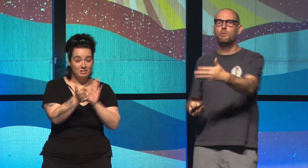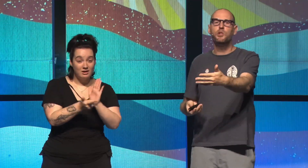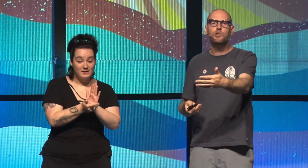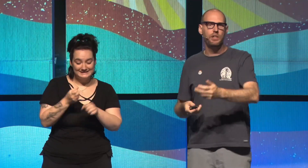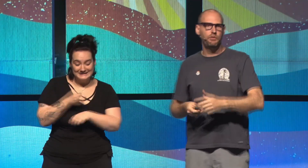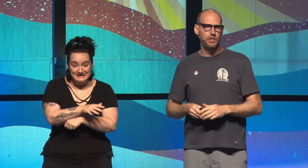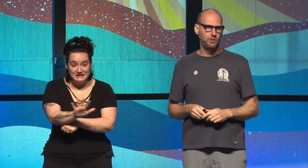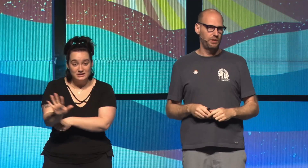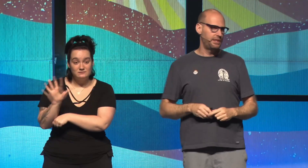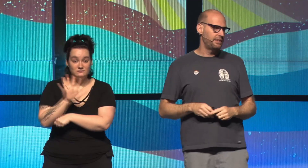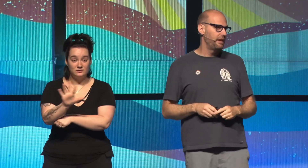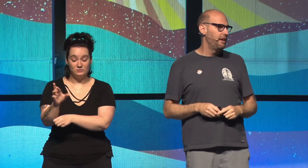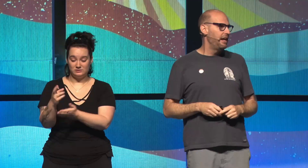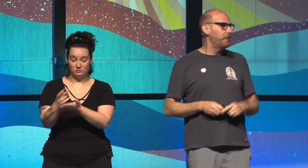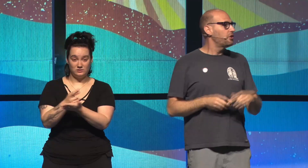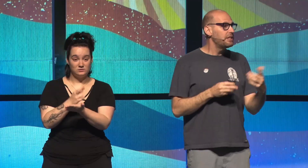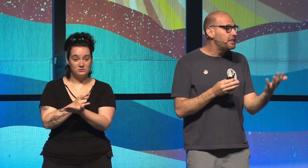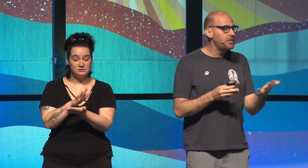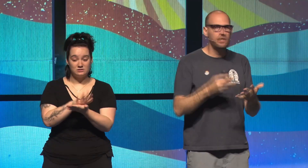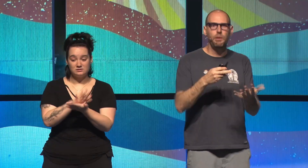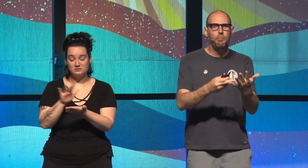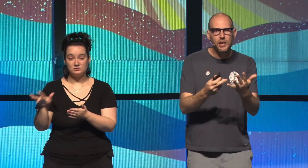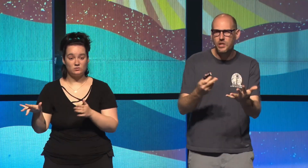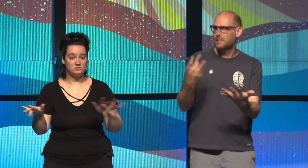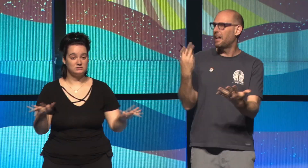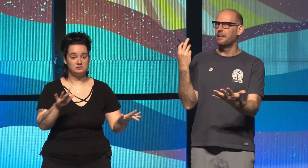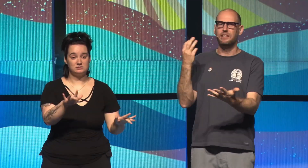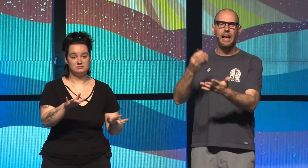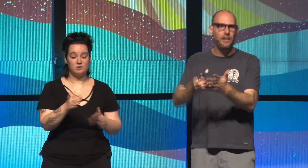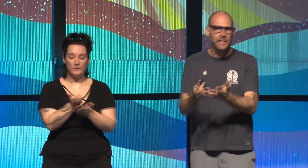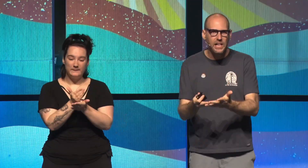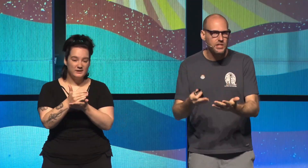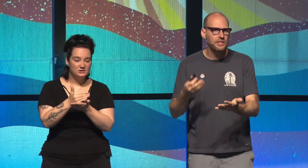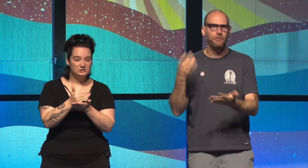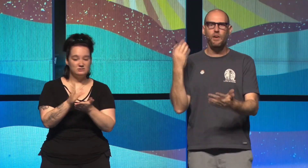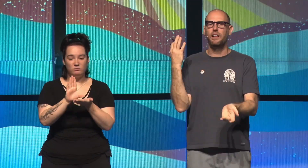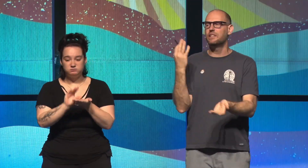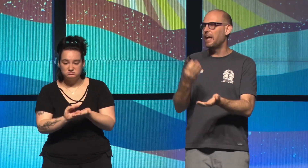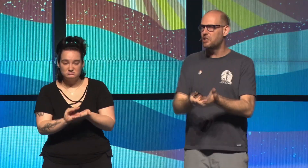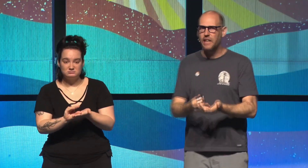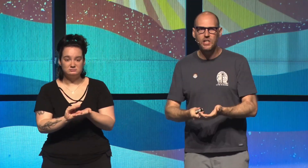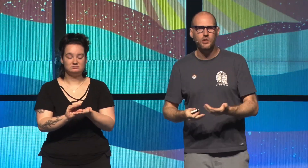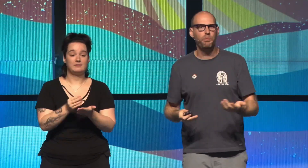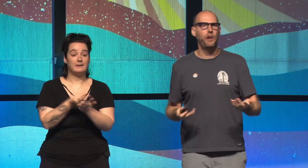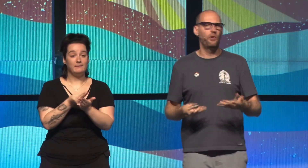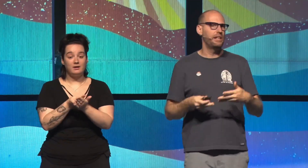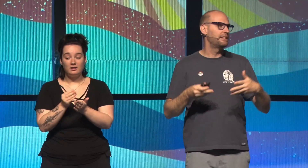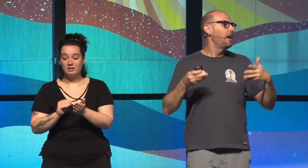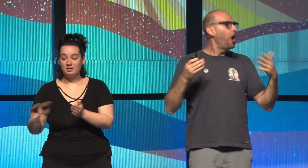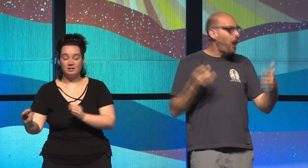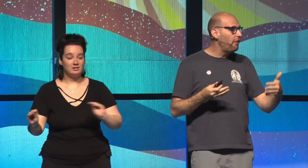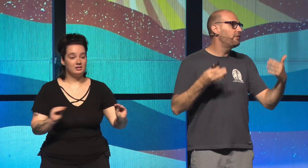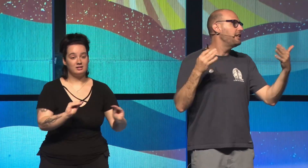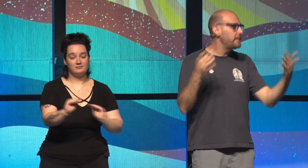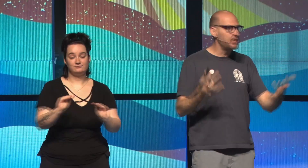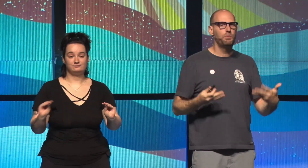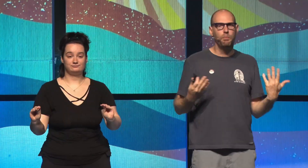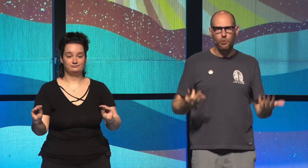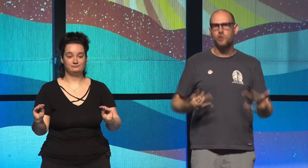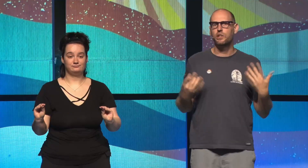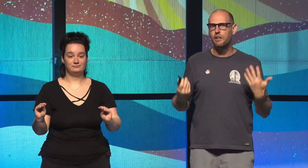the distribution of resources. And so decisions about budget cuts and allocations of funds and educational priorities